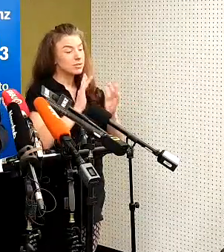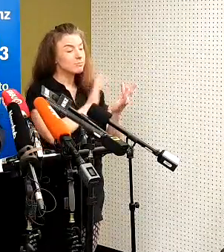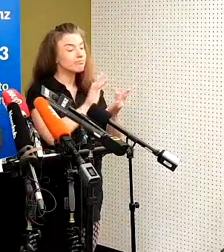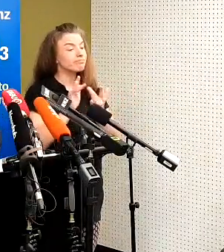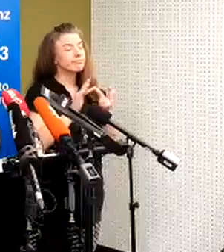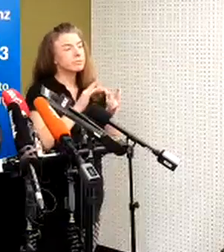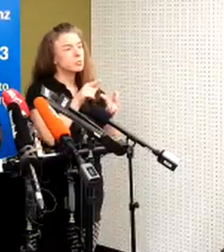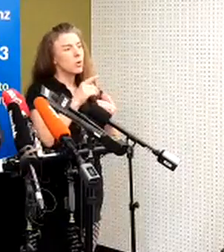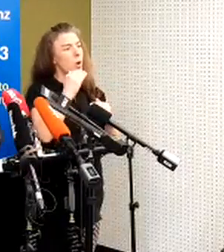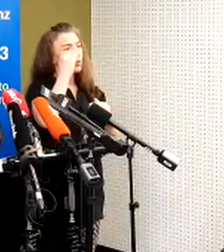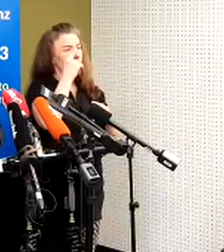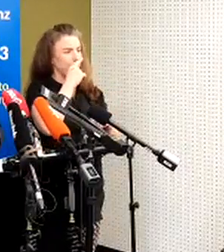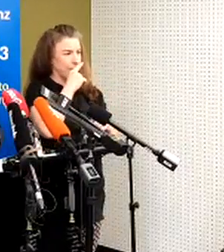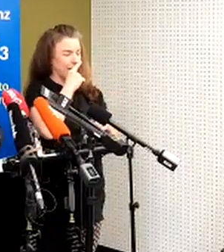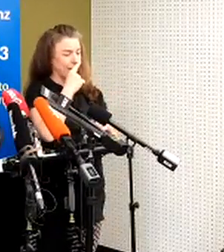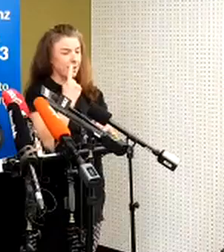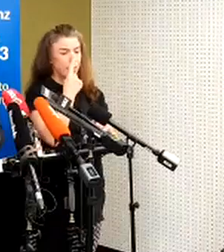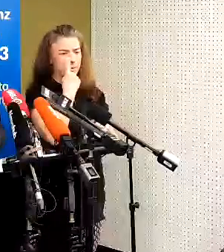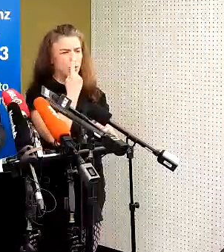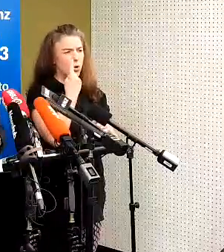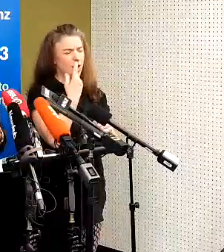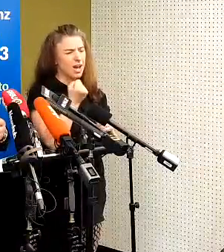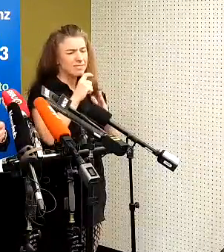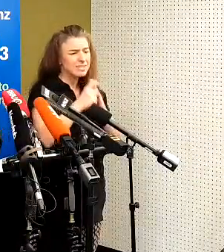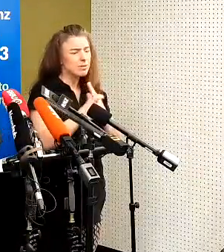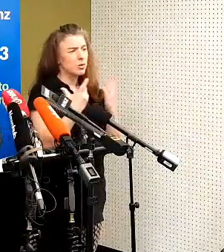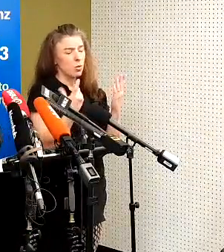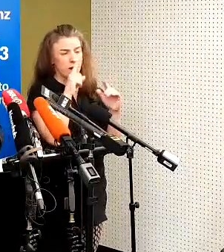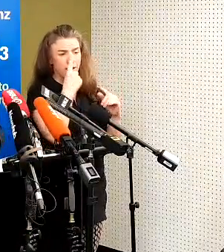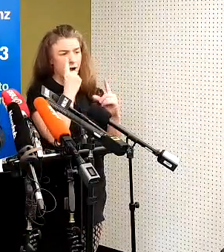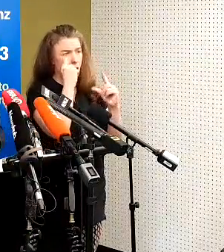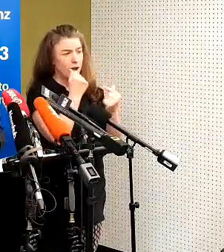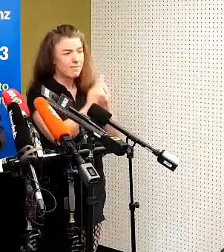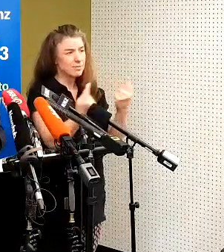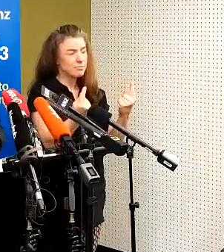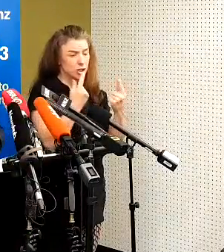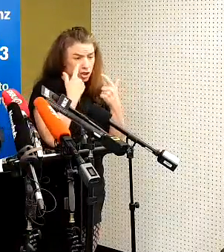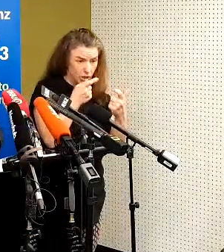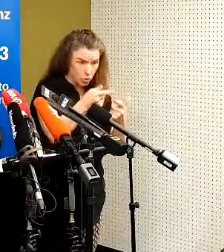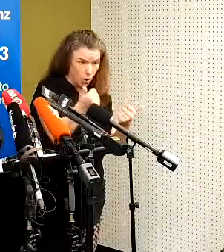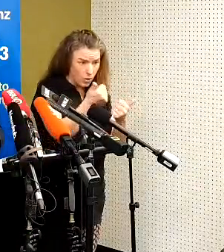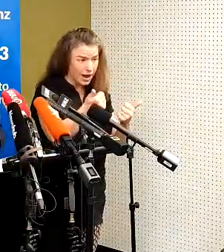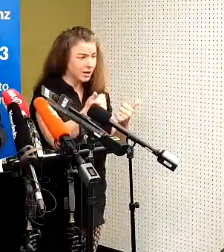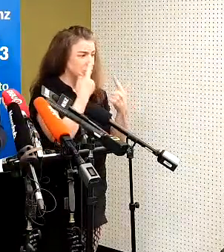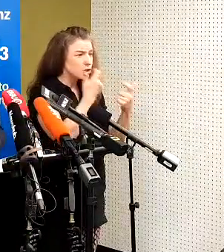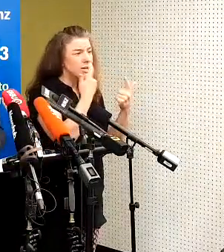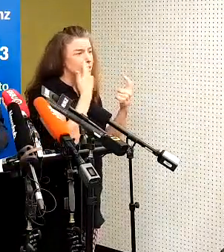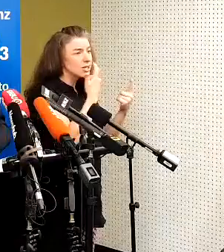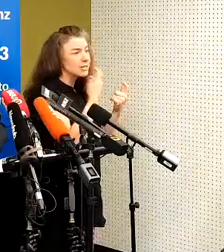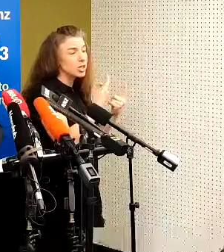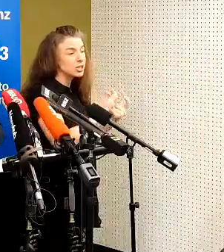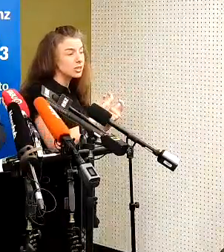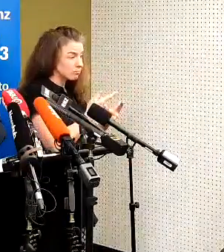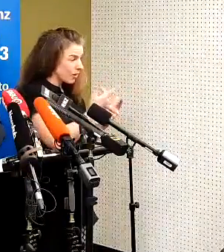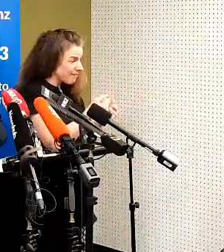particularly older people and people who may be less able to look after themselves, and check that they are okay and check